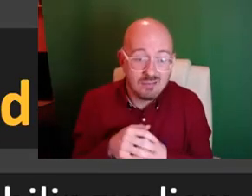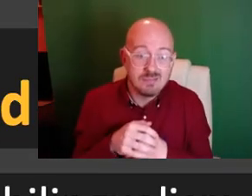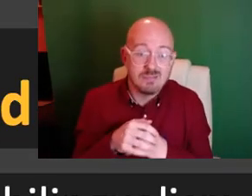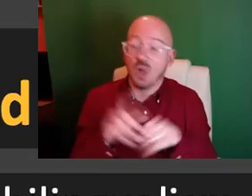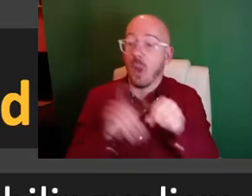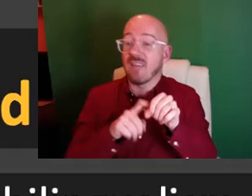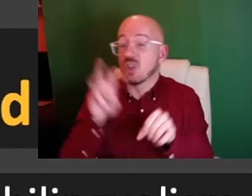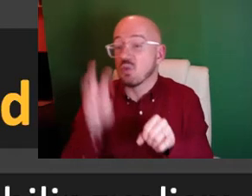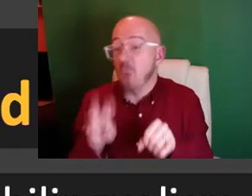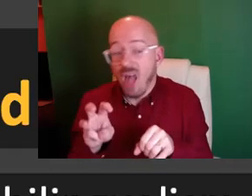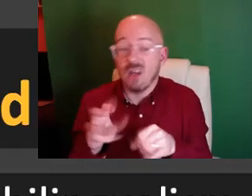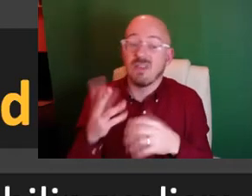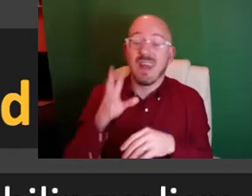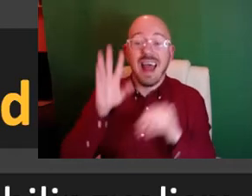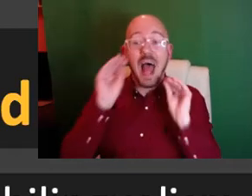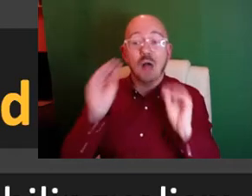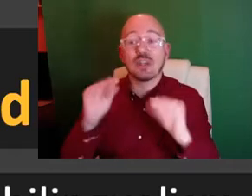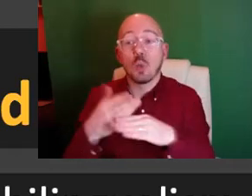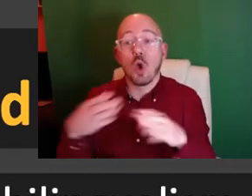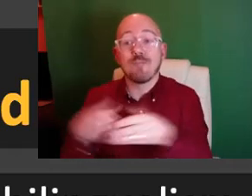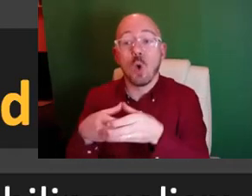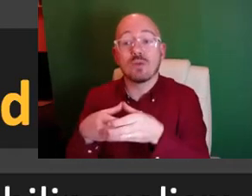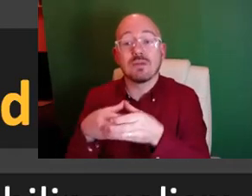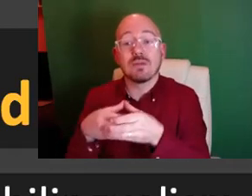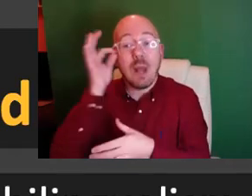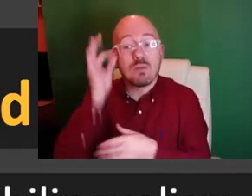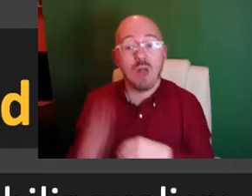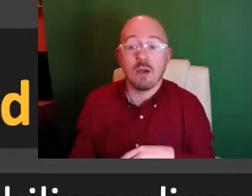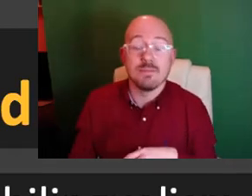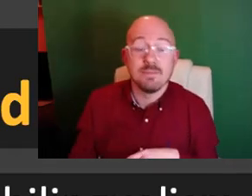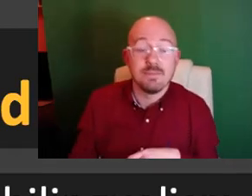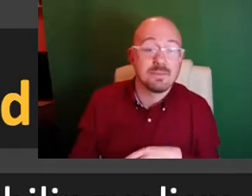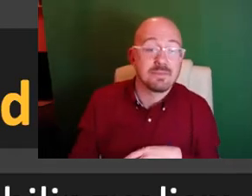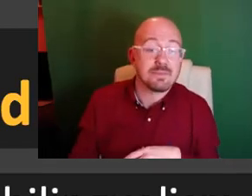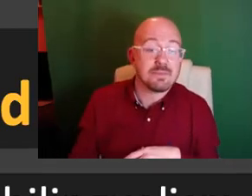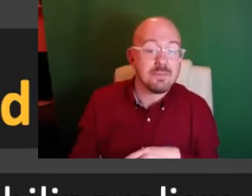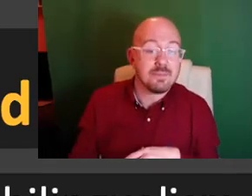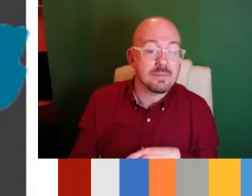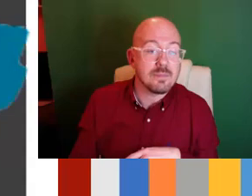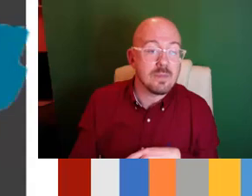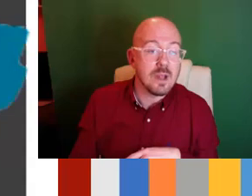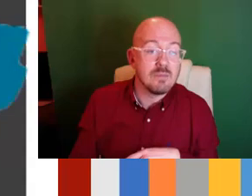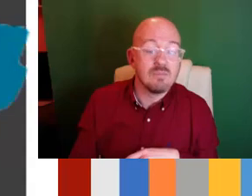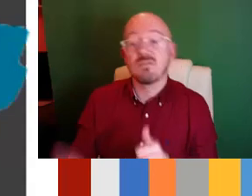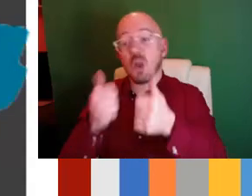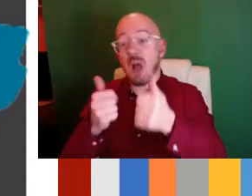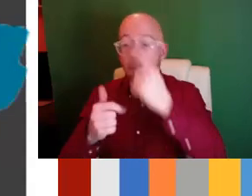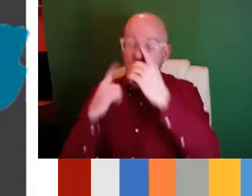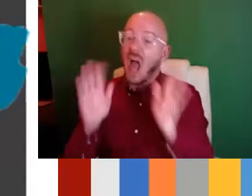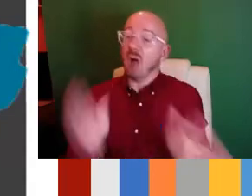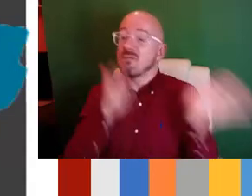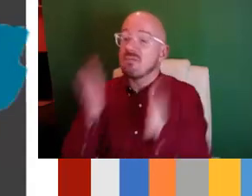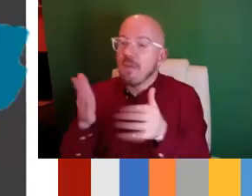When we consider the relevant public bodies, they're similar. We have Social Care Wales, Qualifications Wales, and the Education